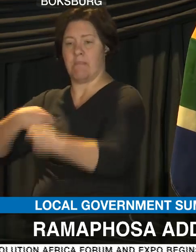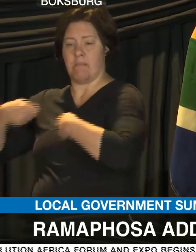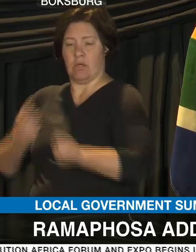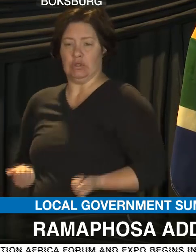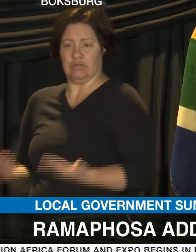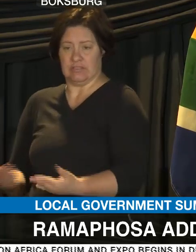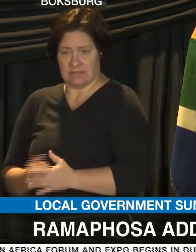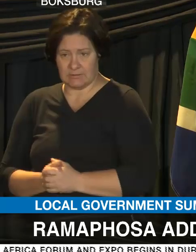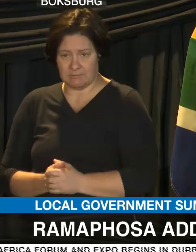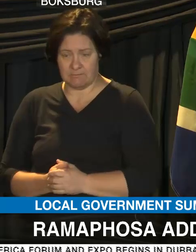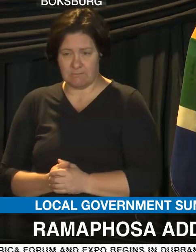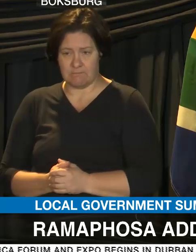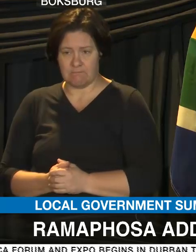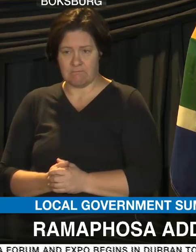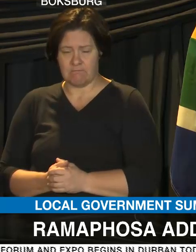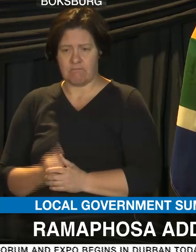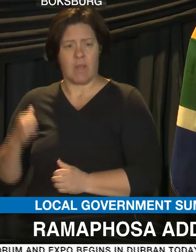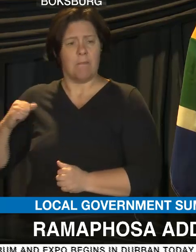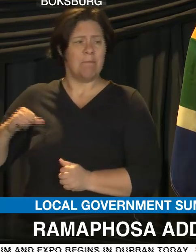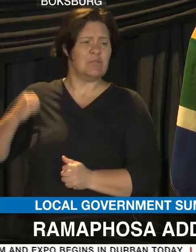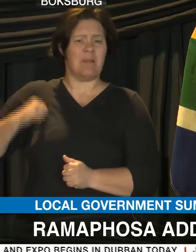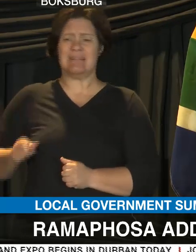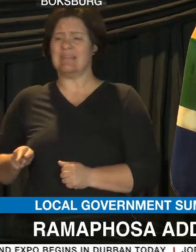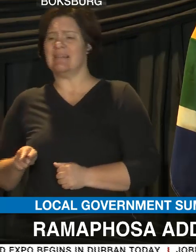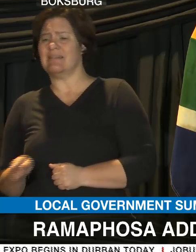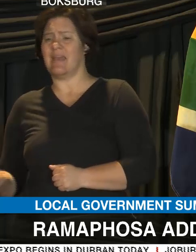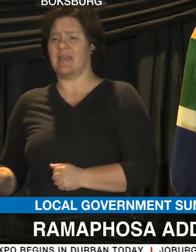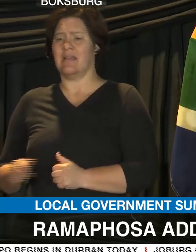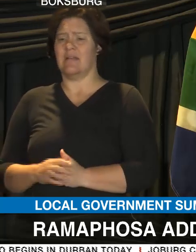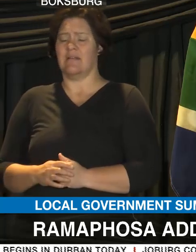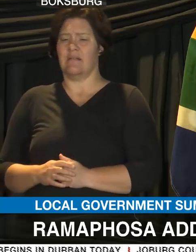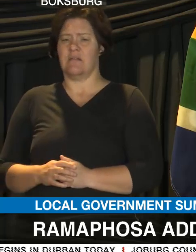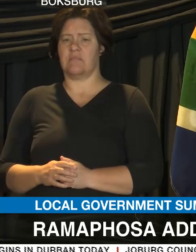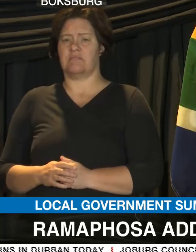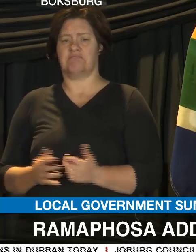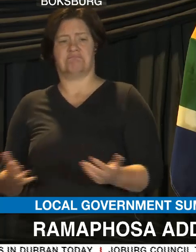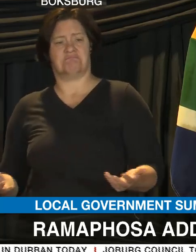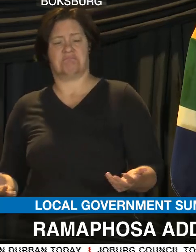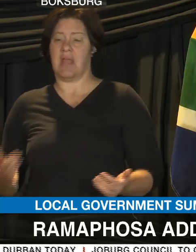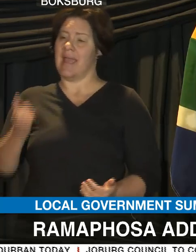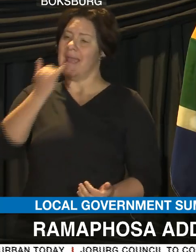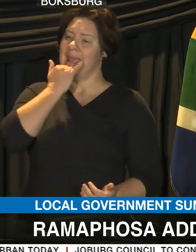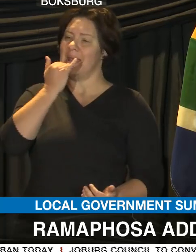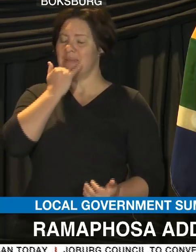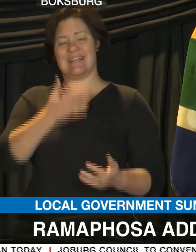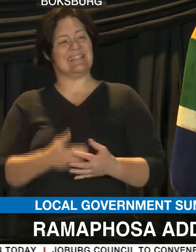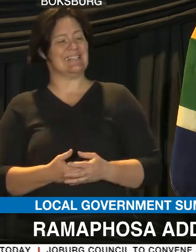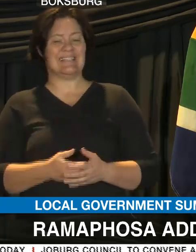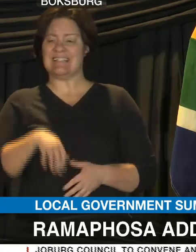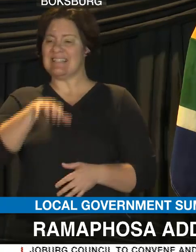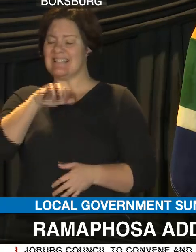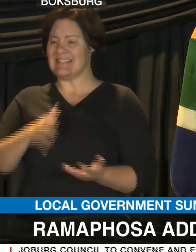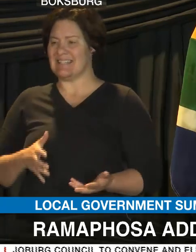And municipalities should not just be happy with